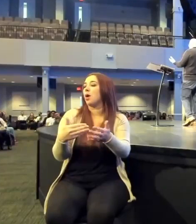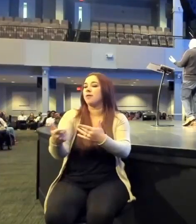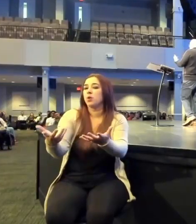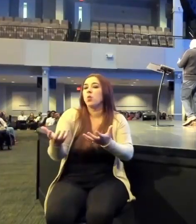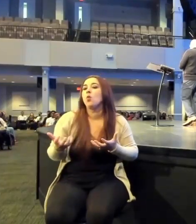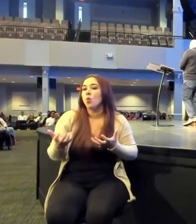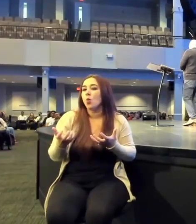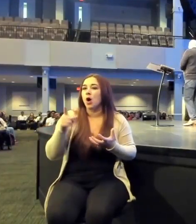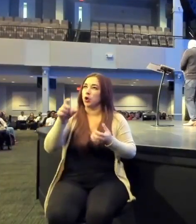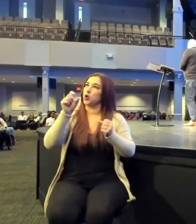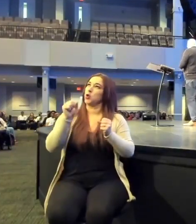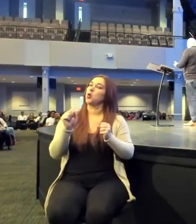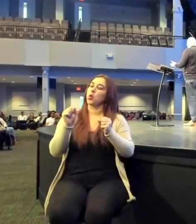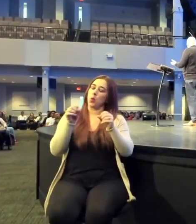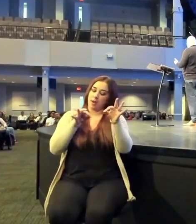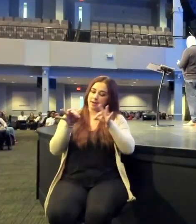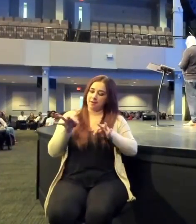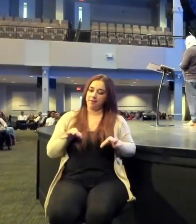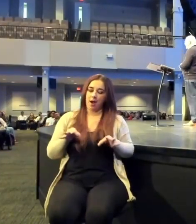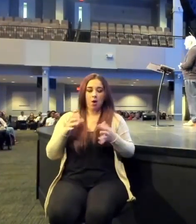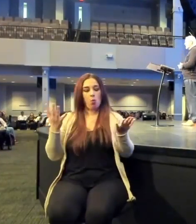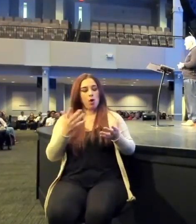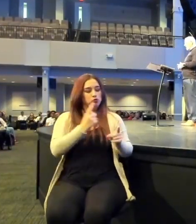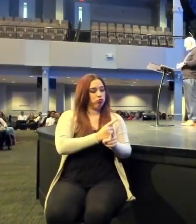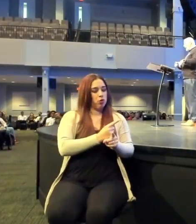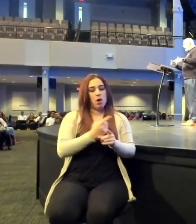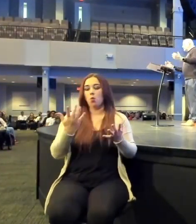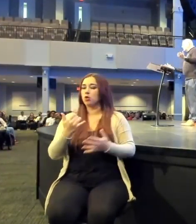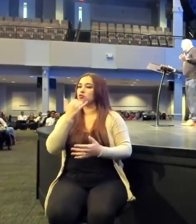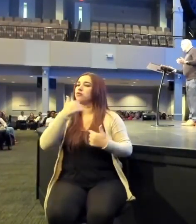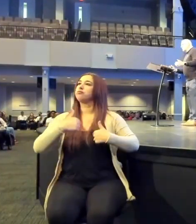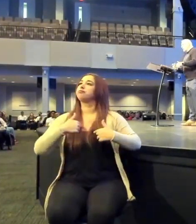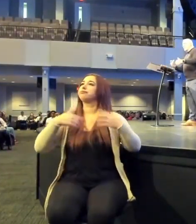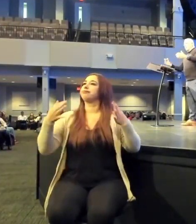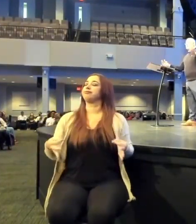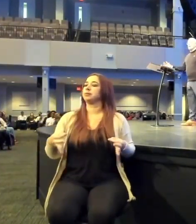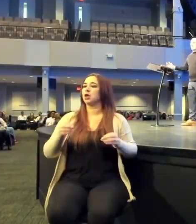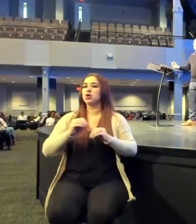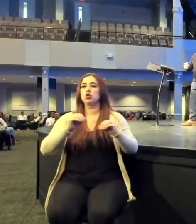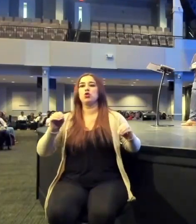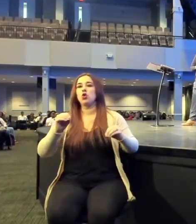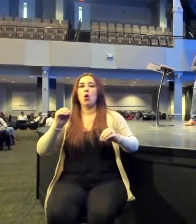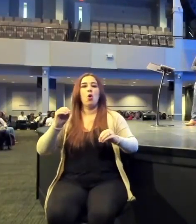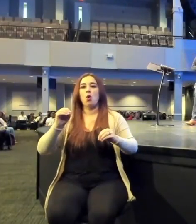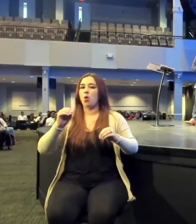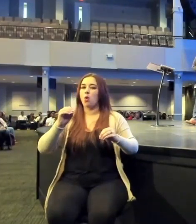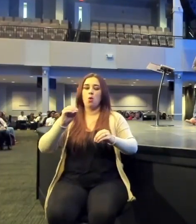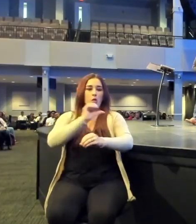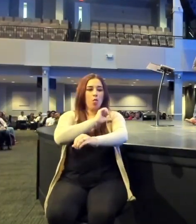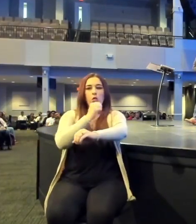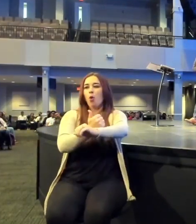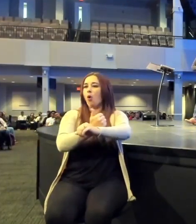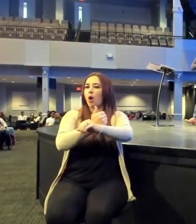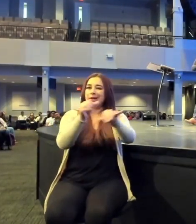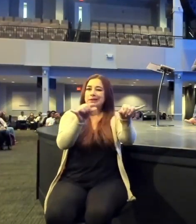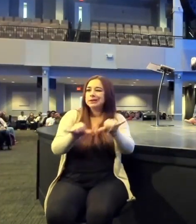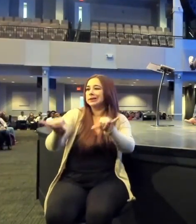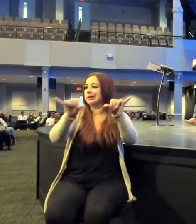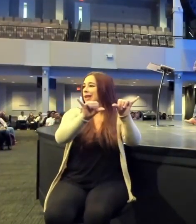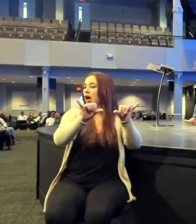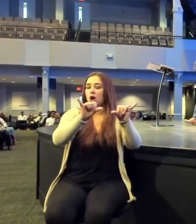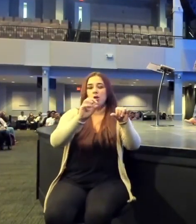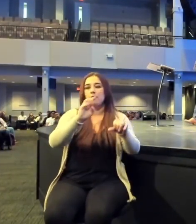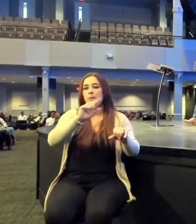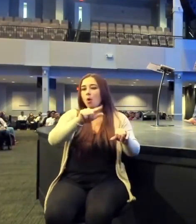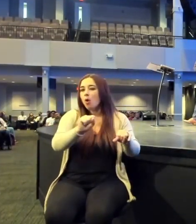can define for yourself what is right and what is wrong. There is no absolute authoritative source or standard of